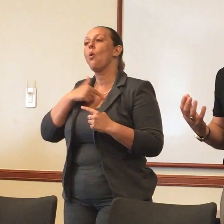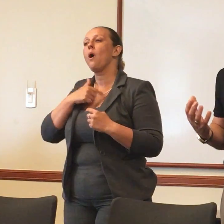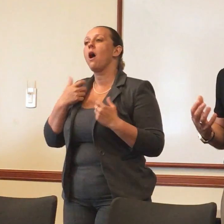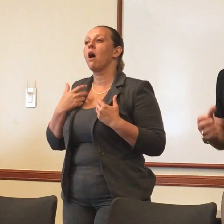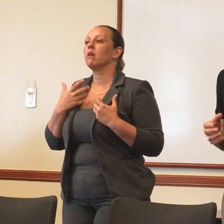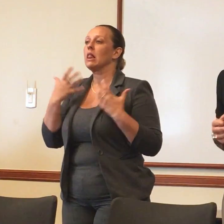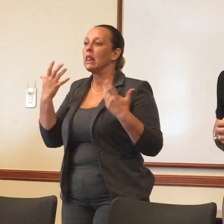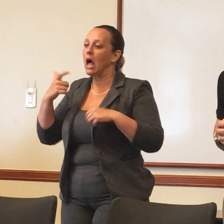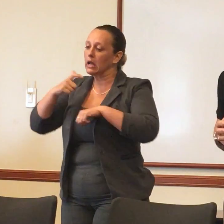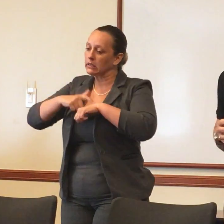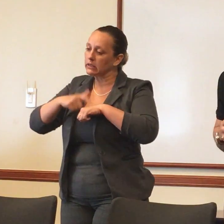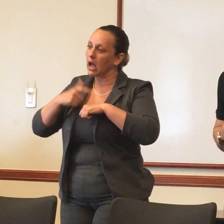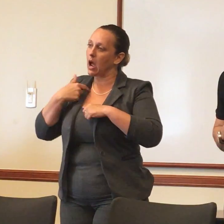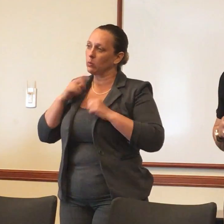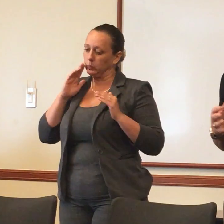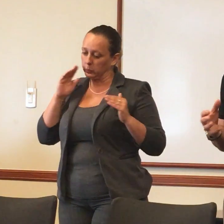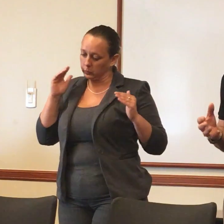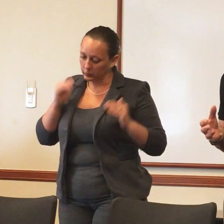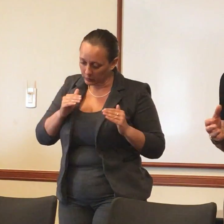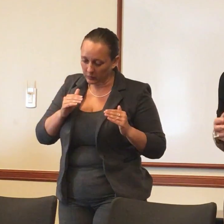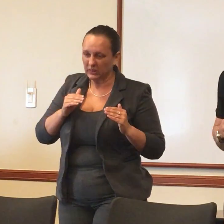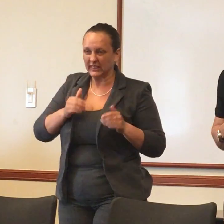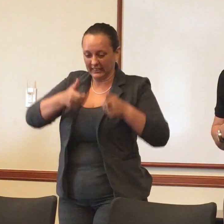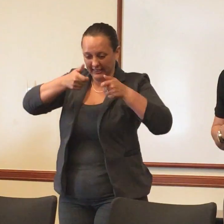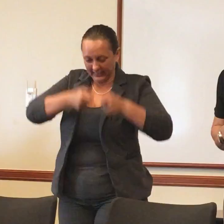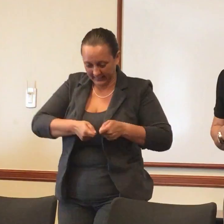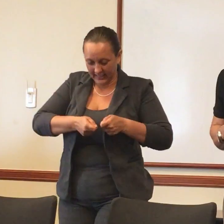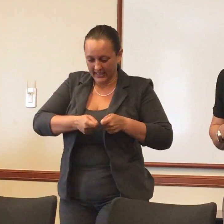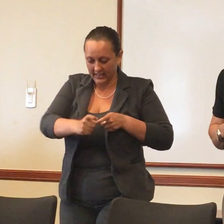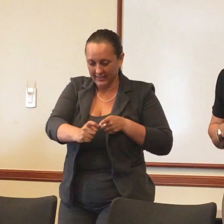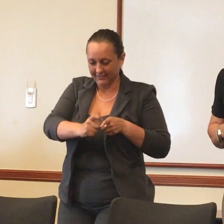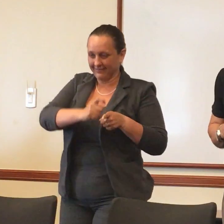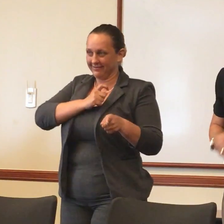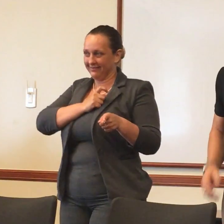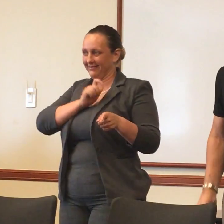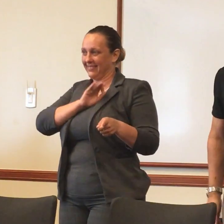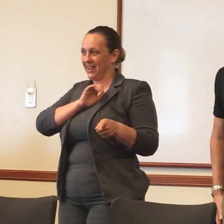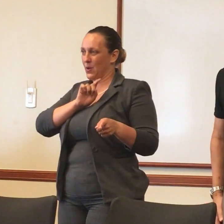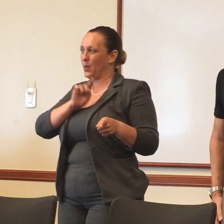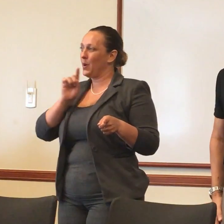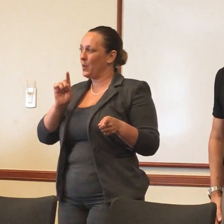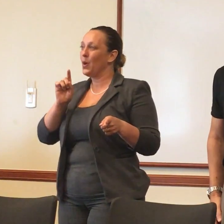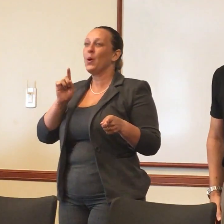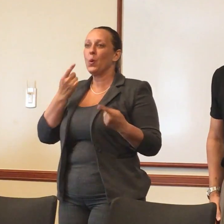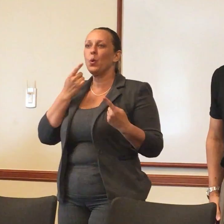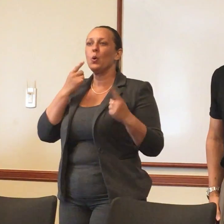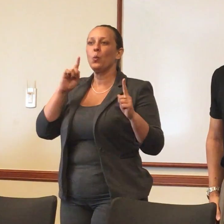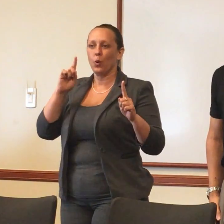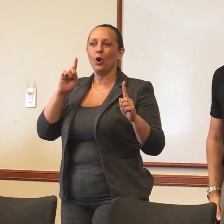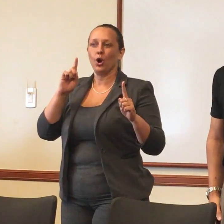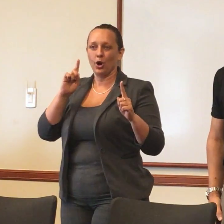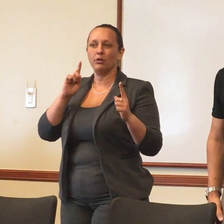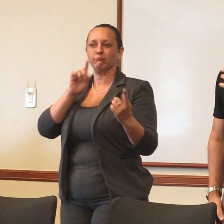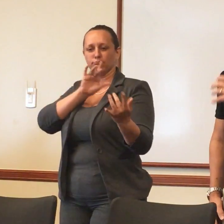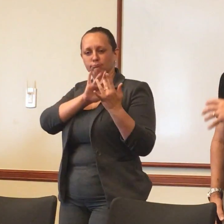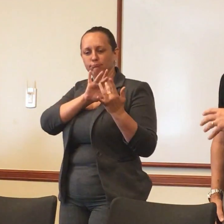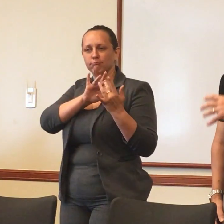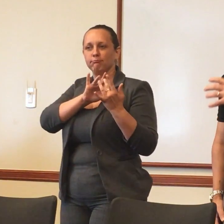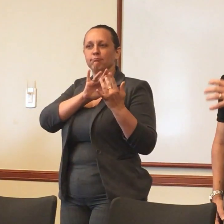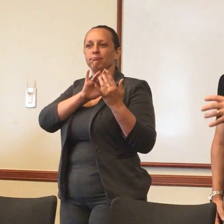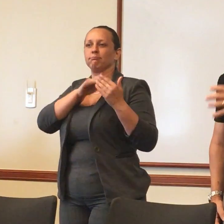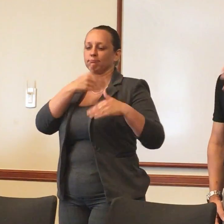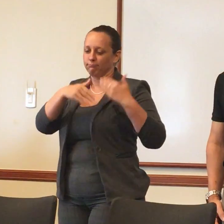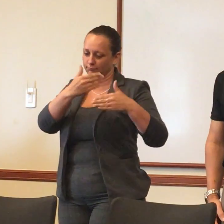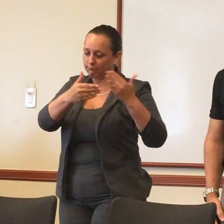a lot of time to make sure that the text to 911 would work properly, that we would be